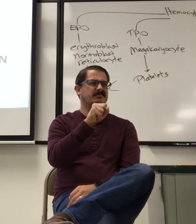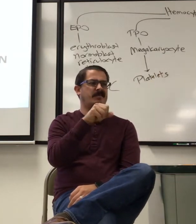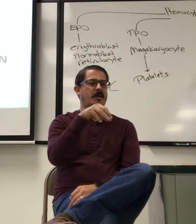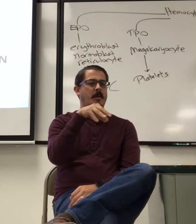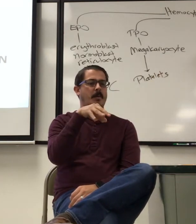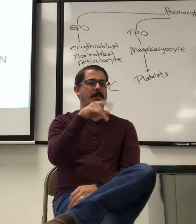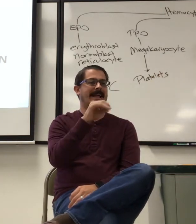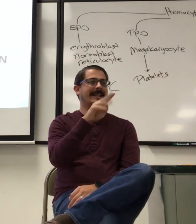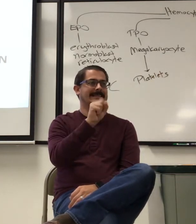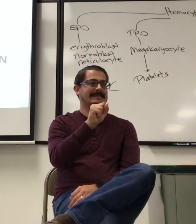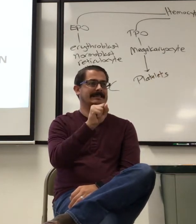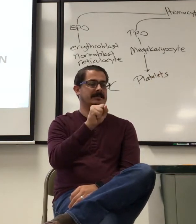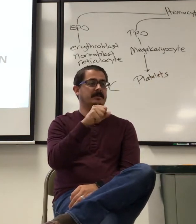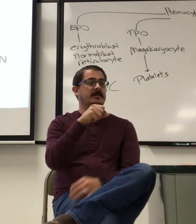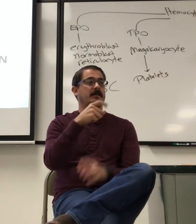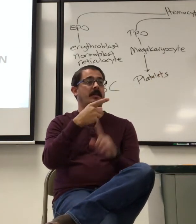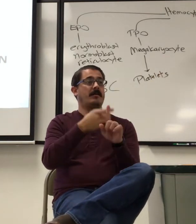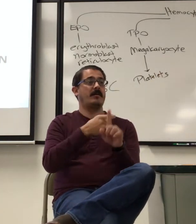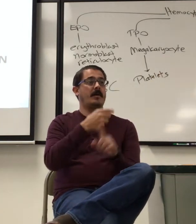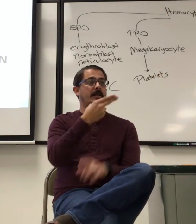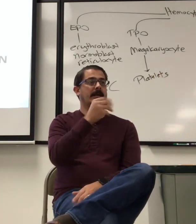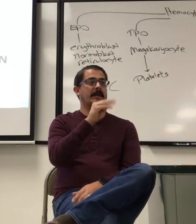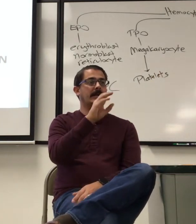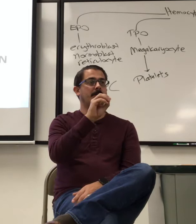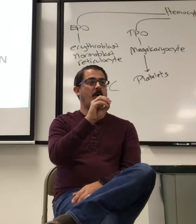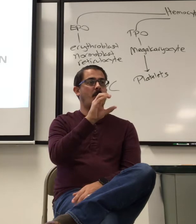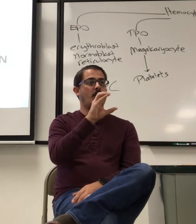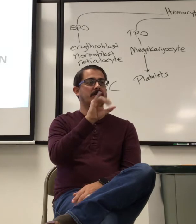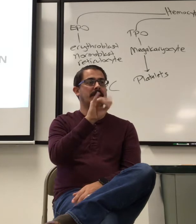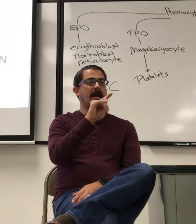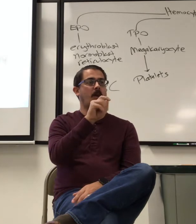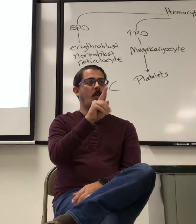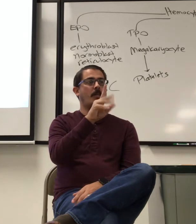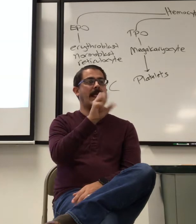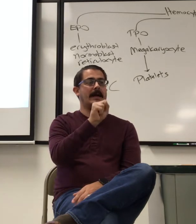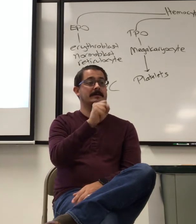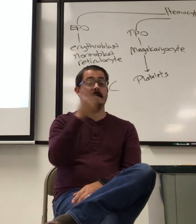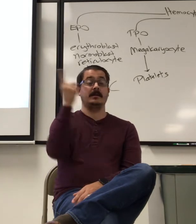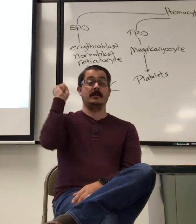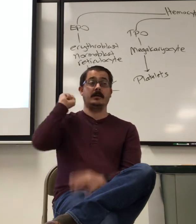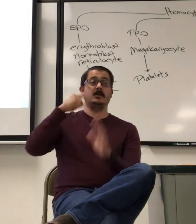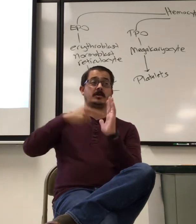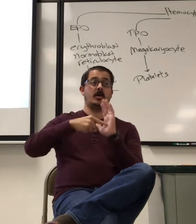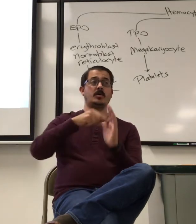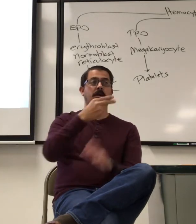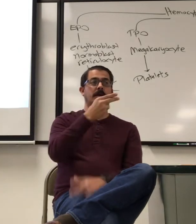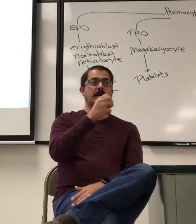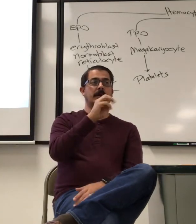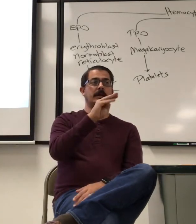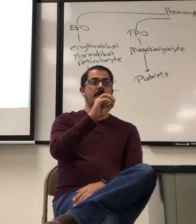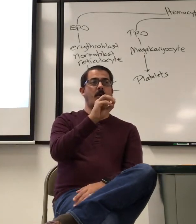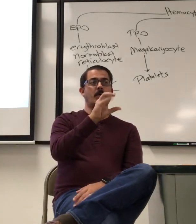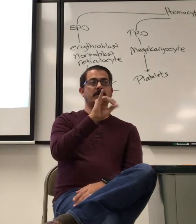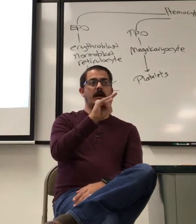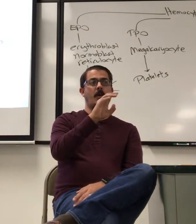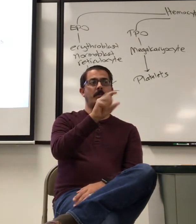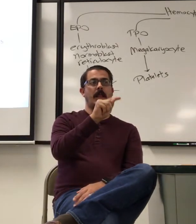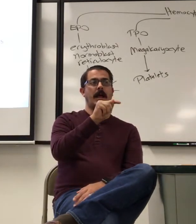They all are derived from the hemocytoblast. This next slide shows how the hemocytoblast forms